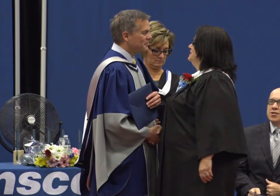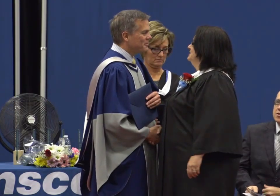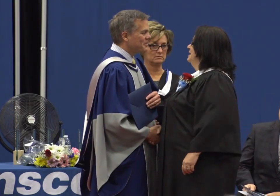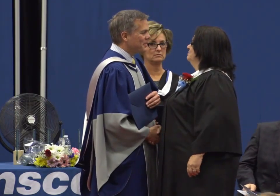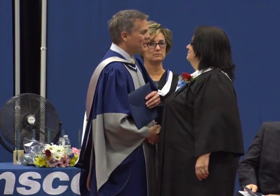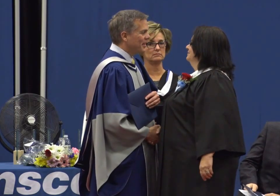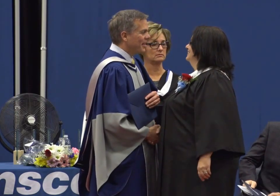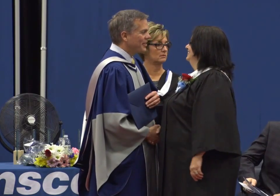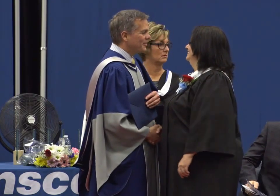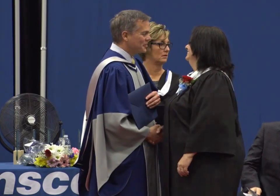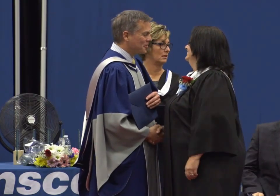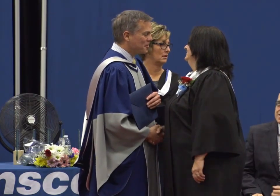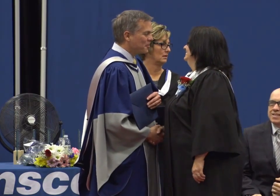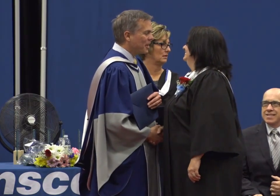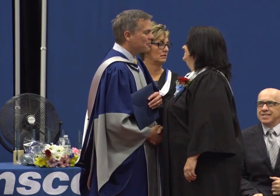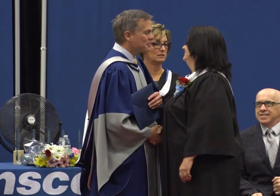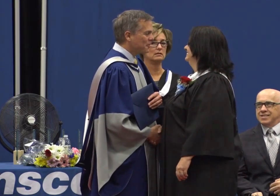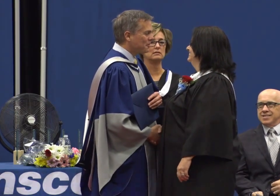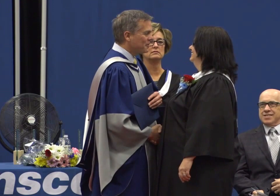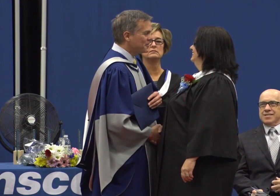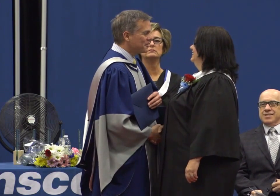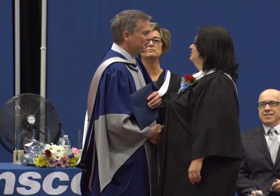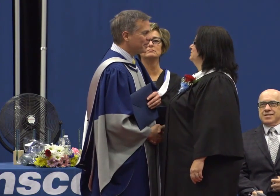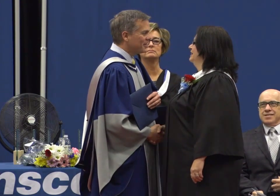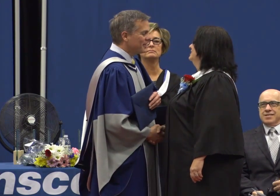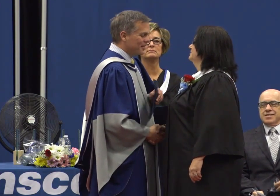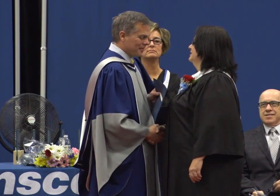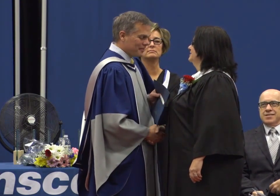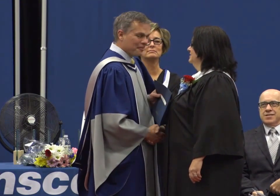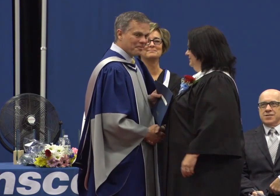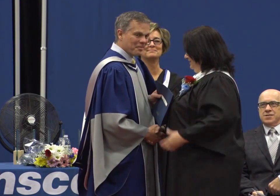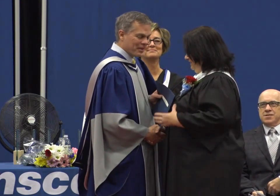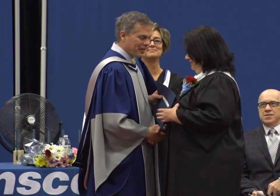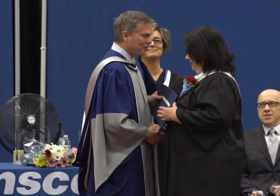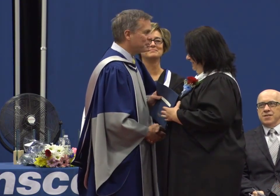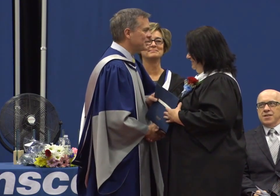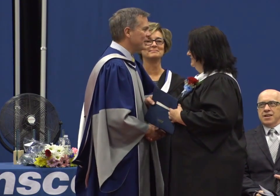Don't congratulate all the grads. Tony's got one more to do.